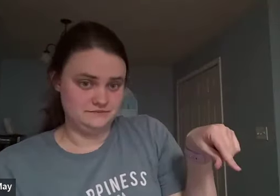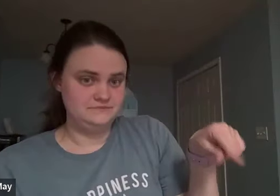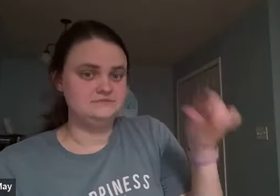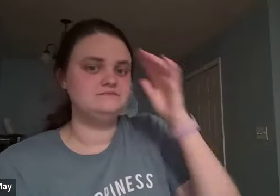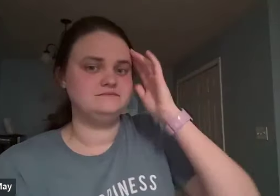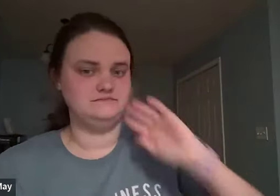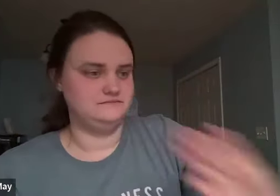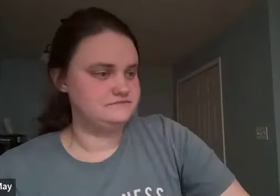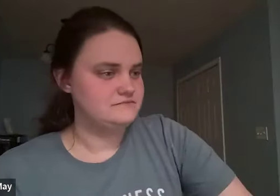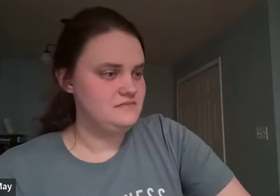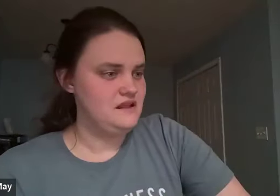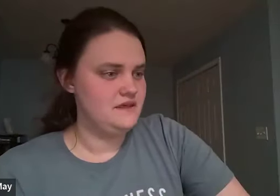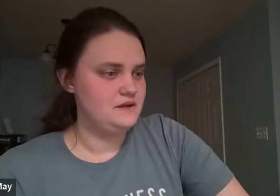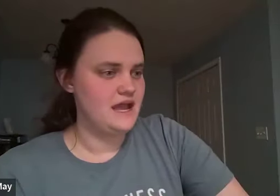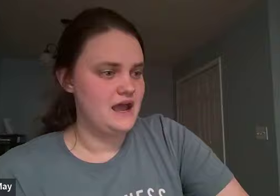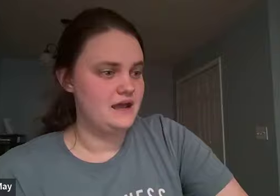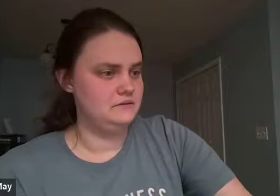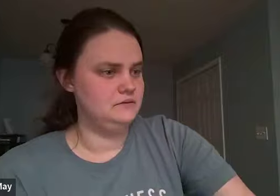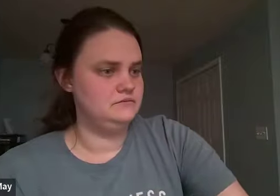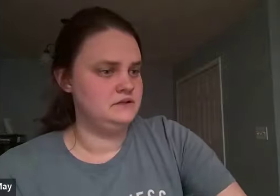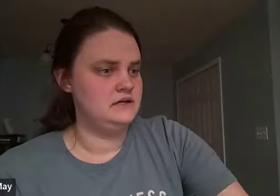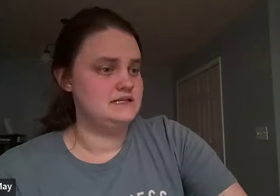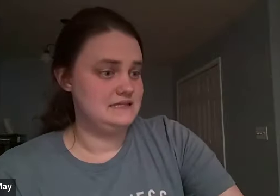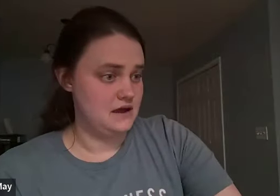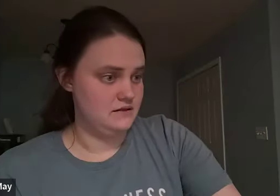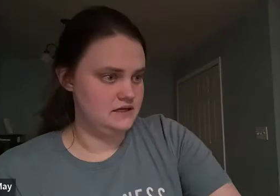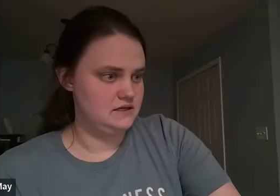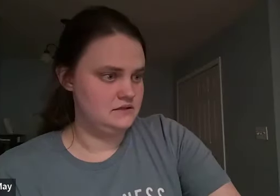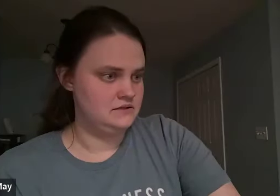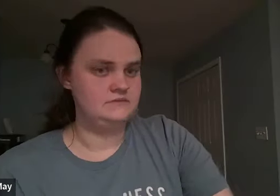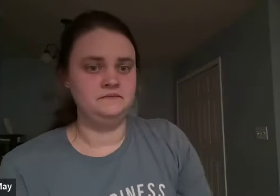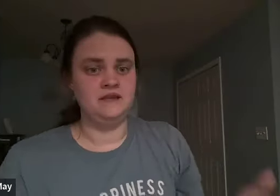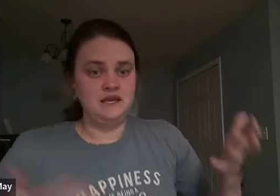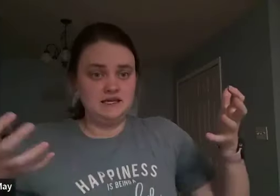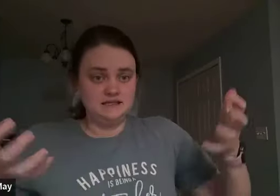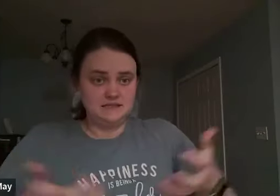And then we had salad.